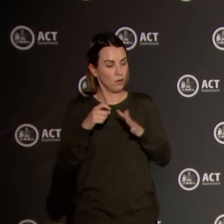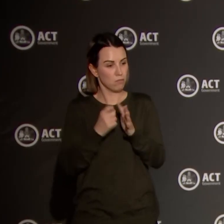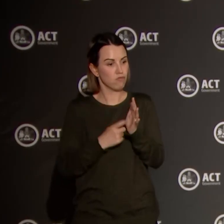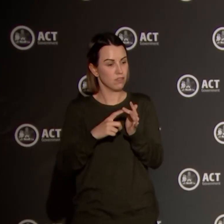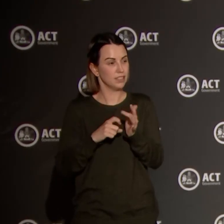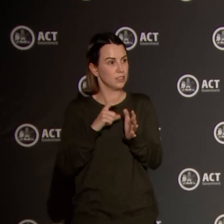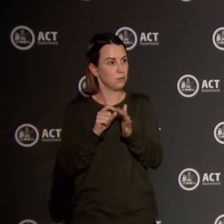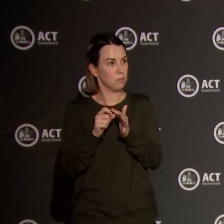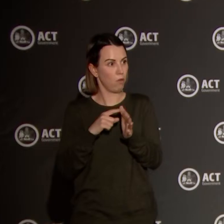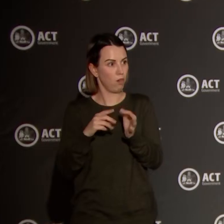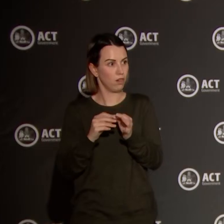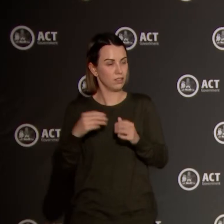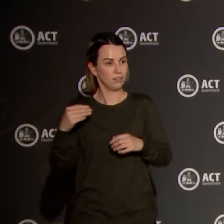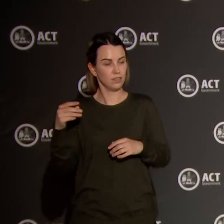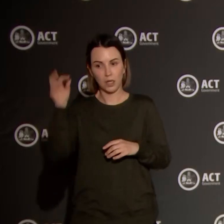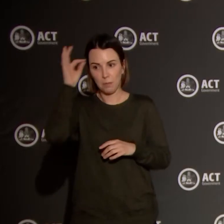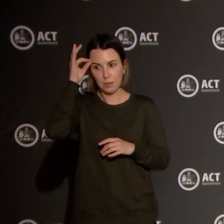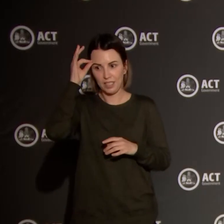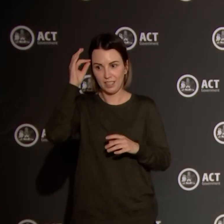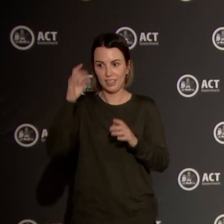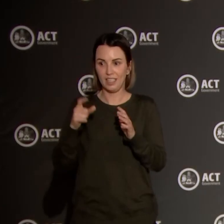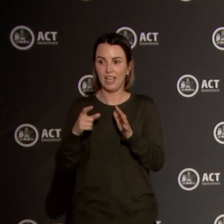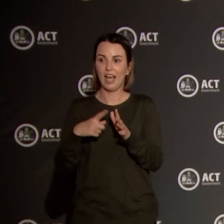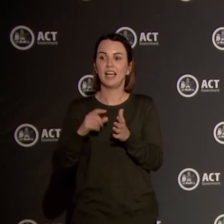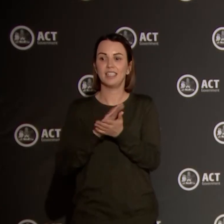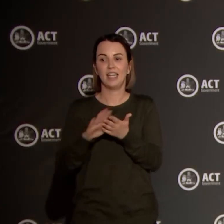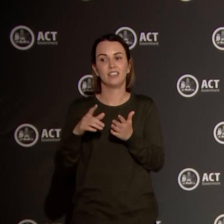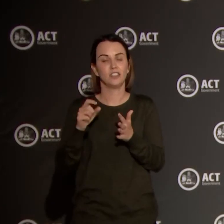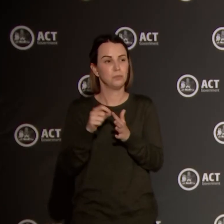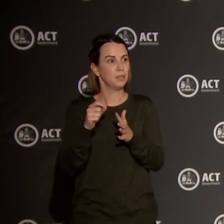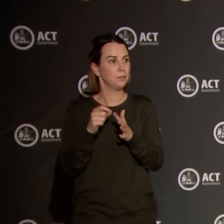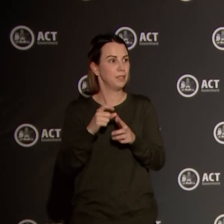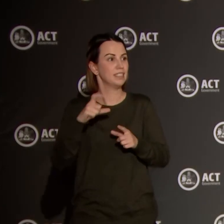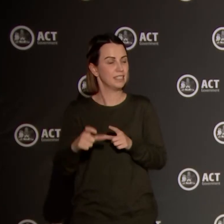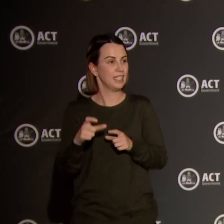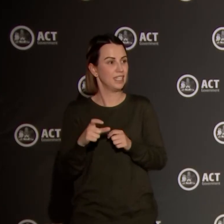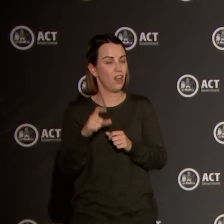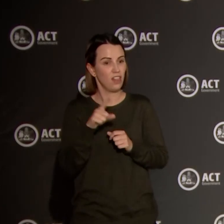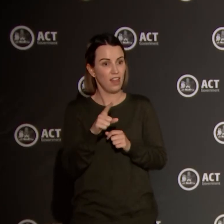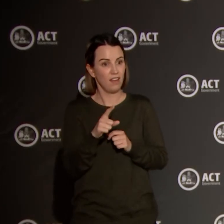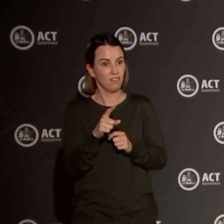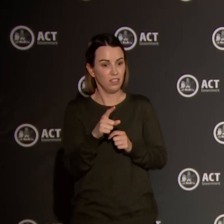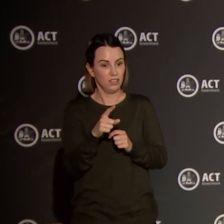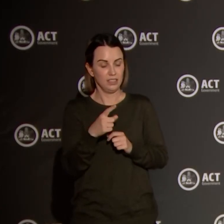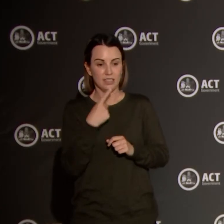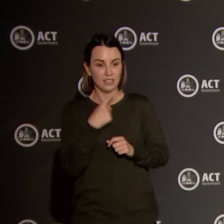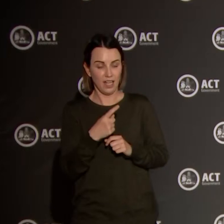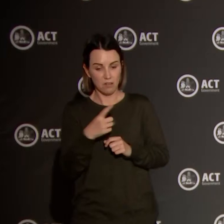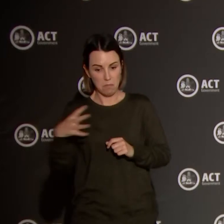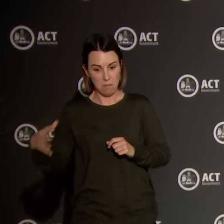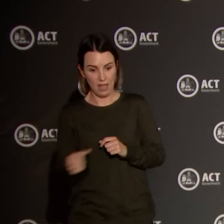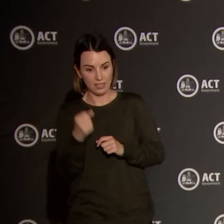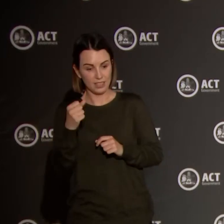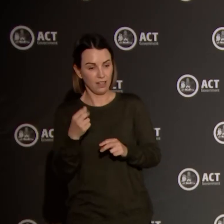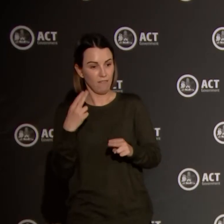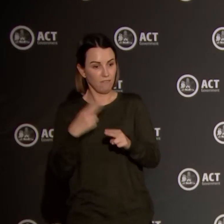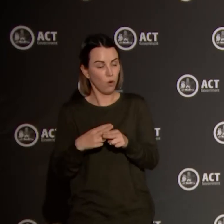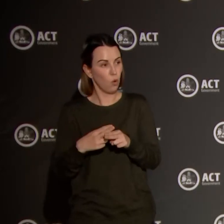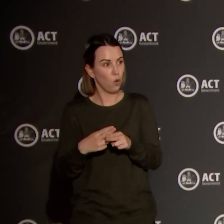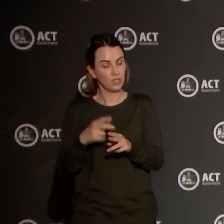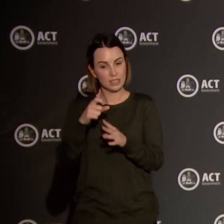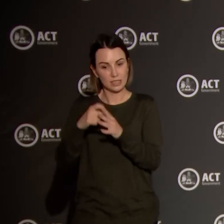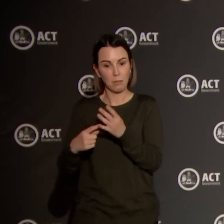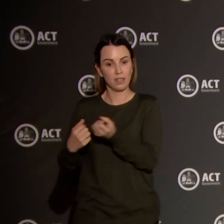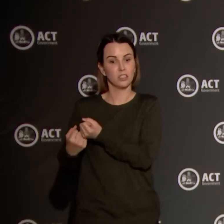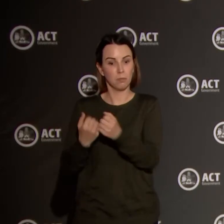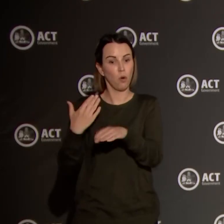the 1st of October. The AHPPC has considered potential to mandate vaccination for disability support workers as